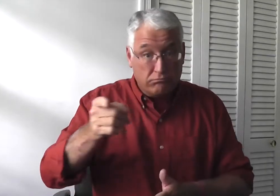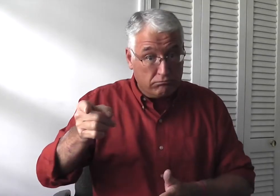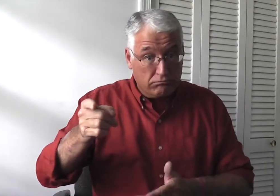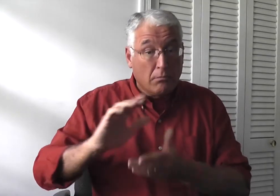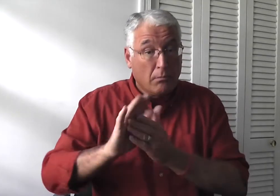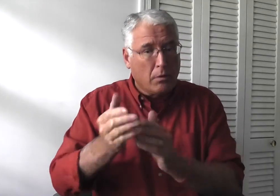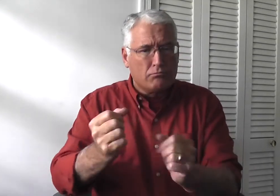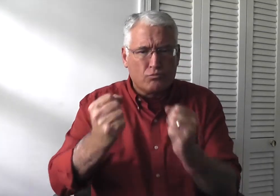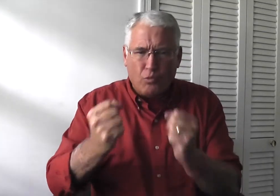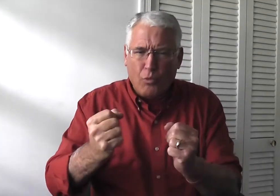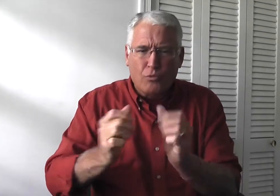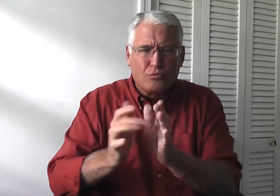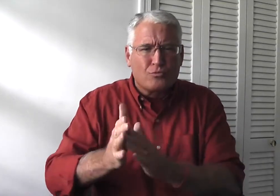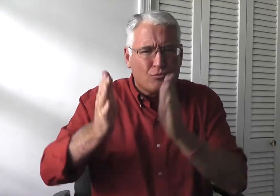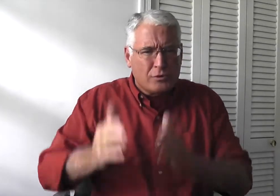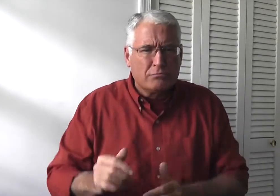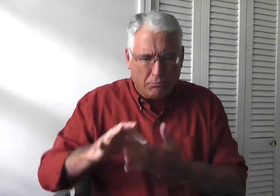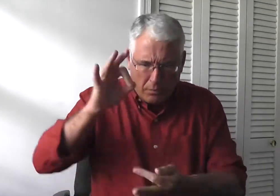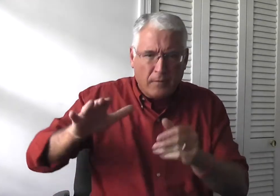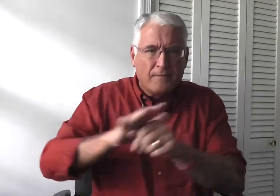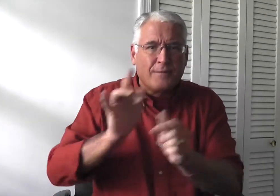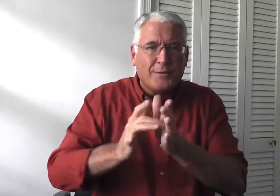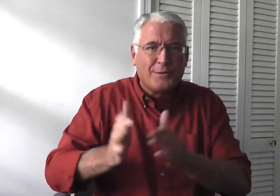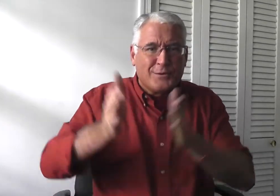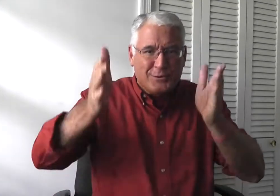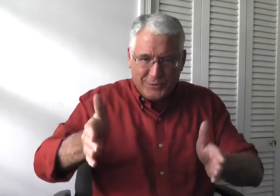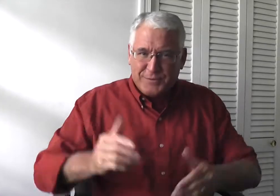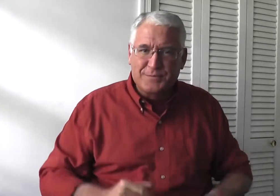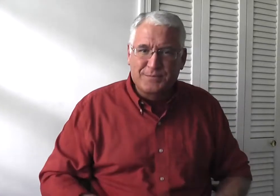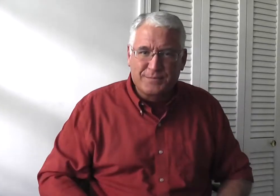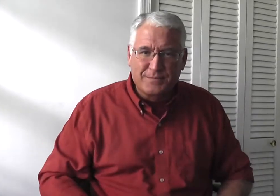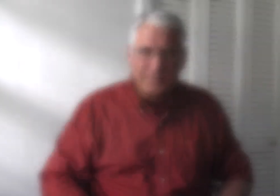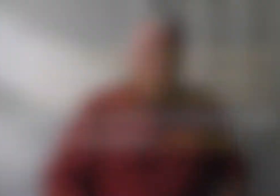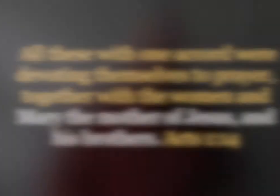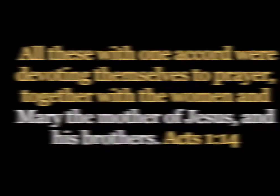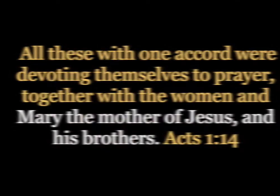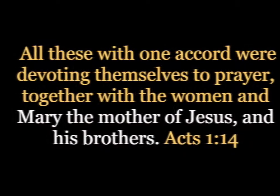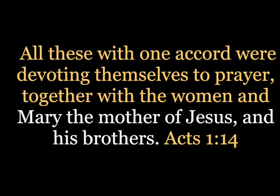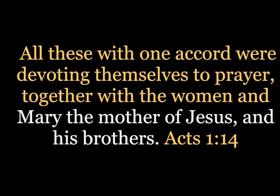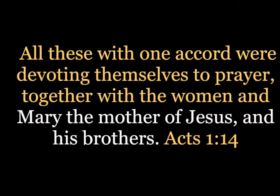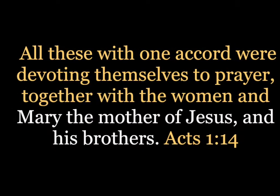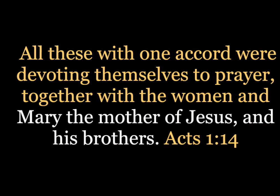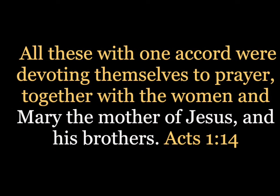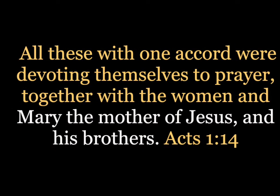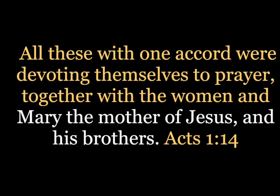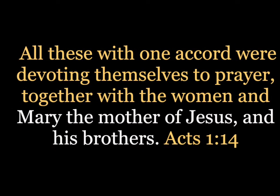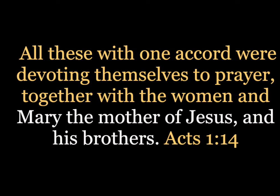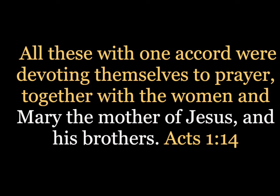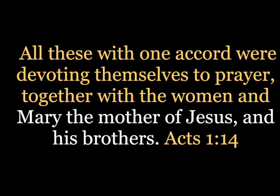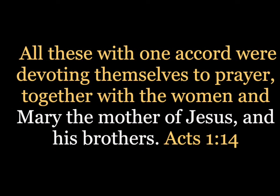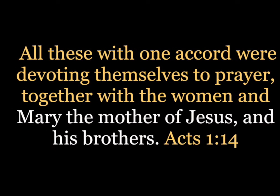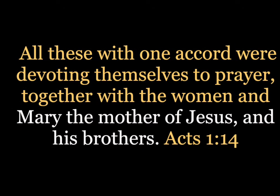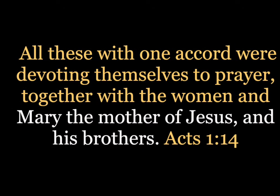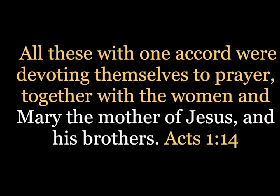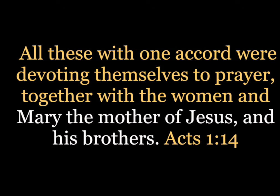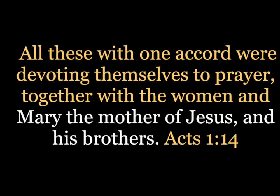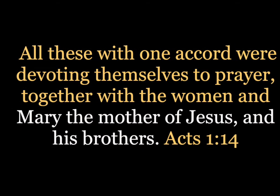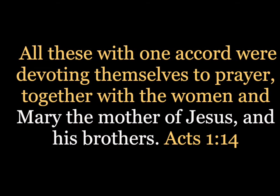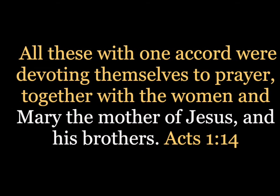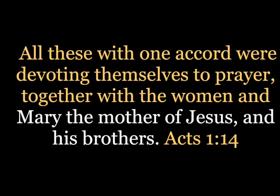in the Bible that some of them became spirit filled Christians. And these, with one accord, were devoting